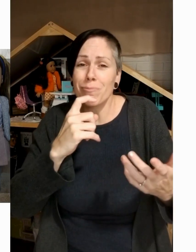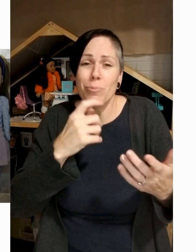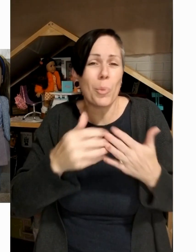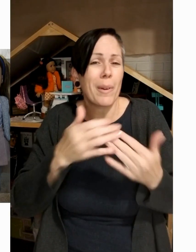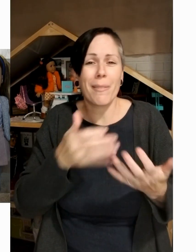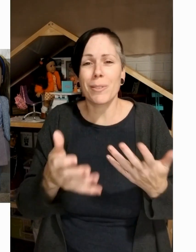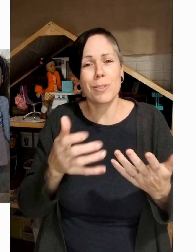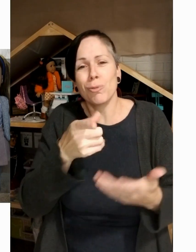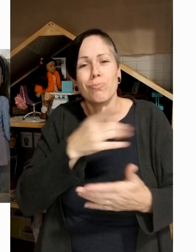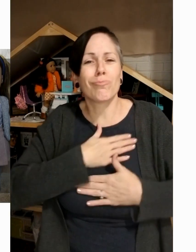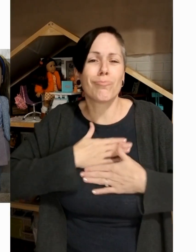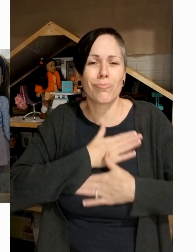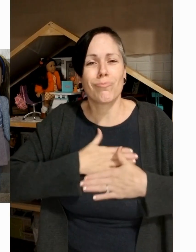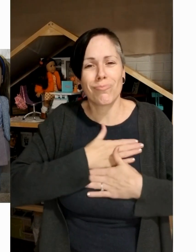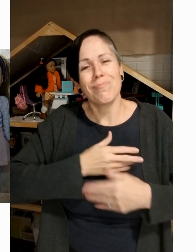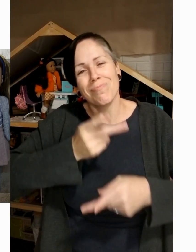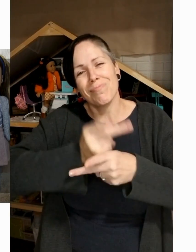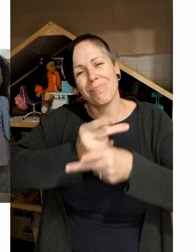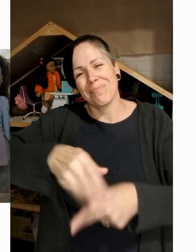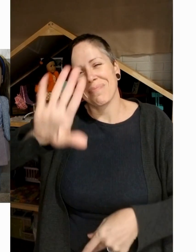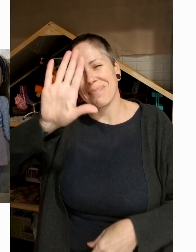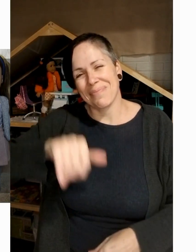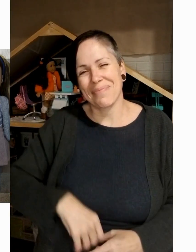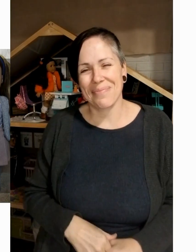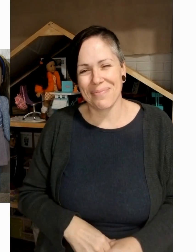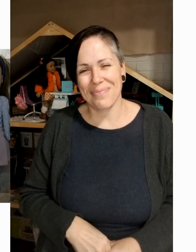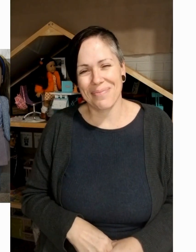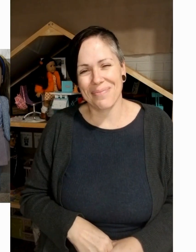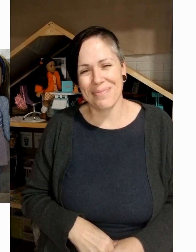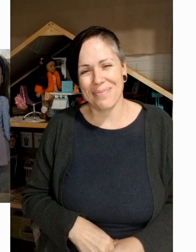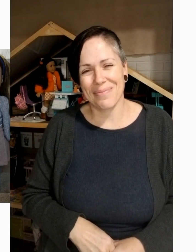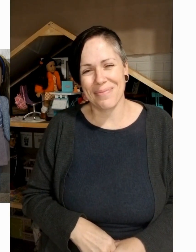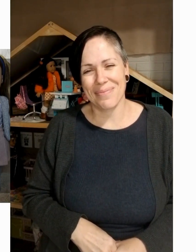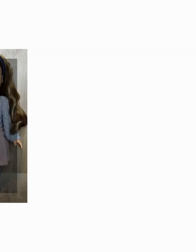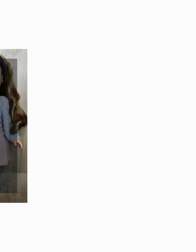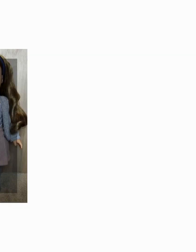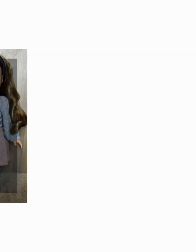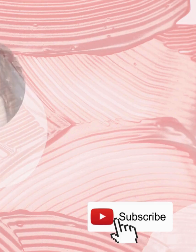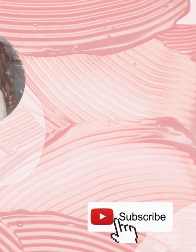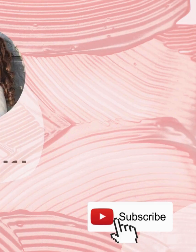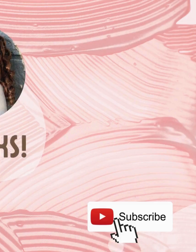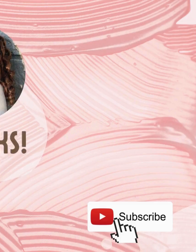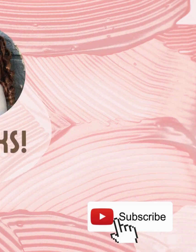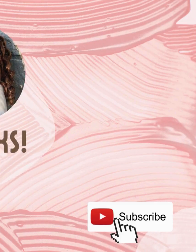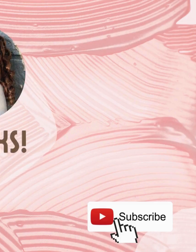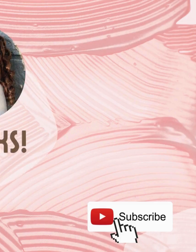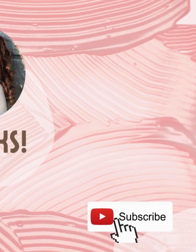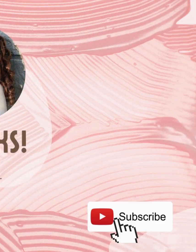time to spend with your dolls and whatever else makes you happy. Take care, and I will see you very soon. Bye.